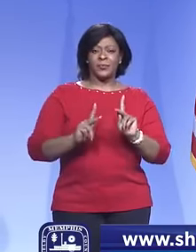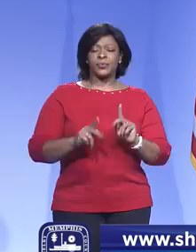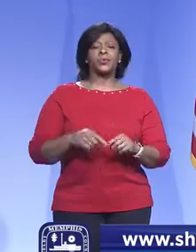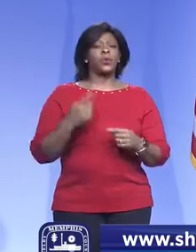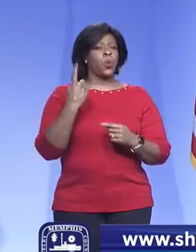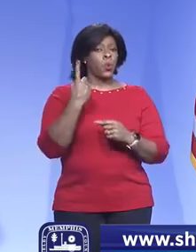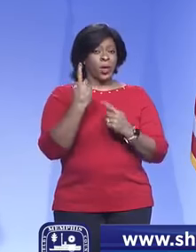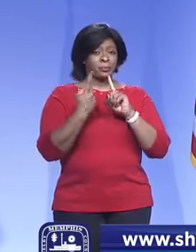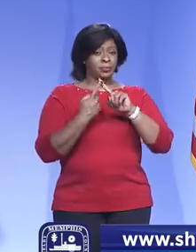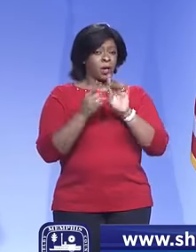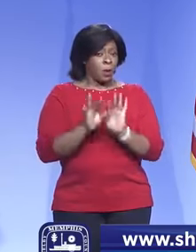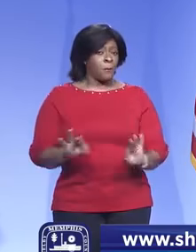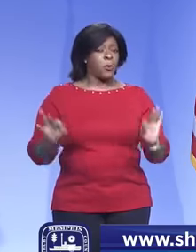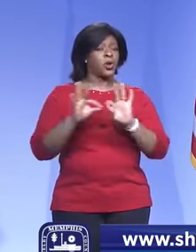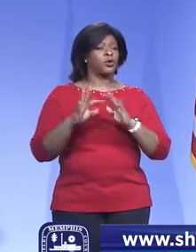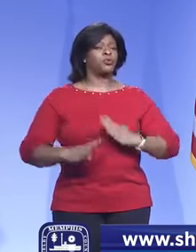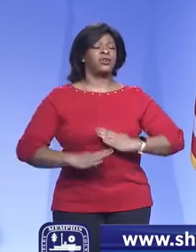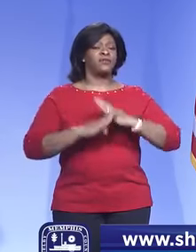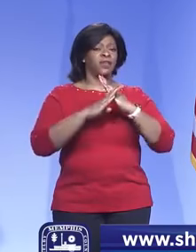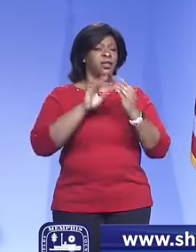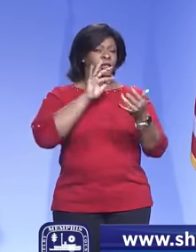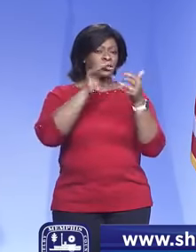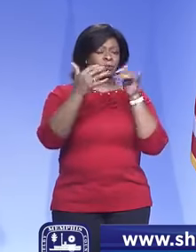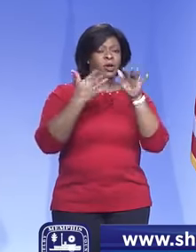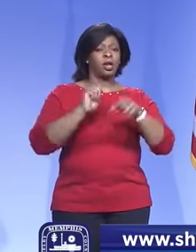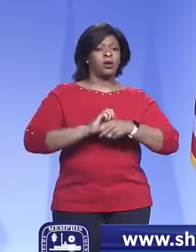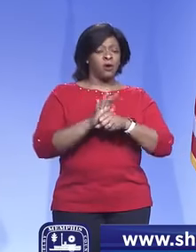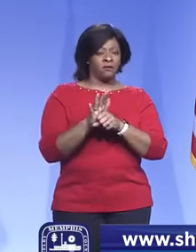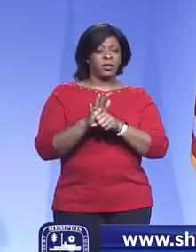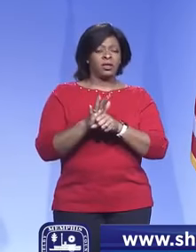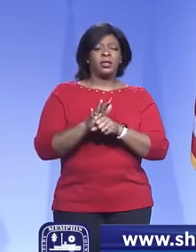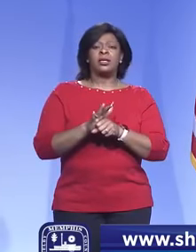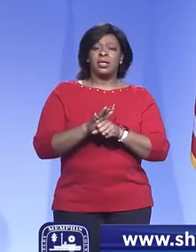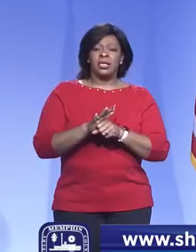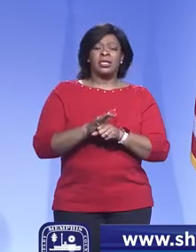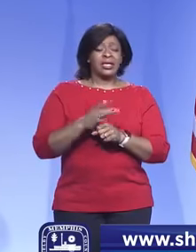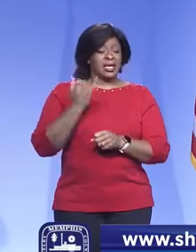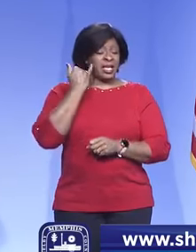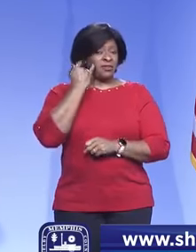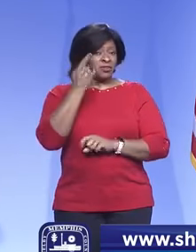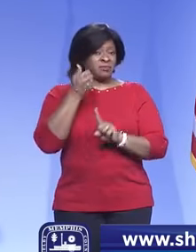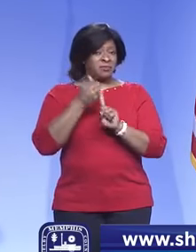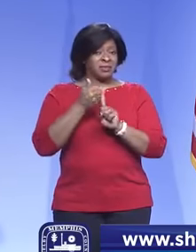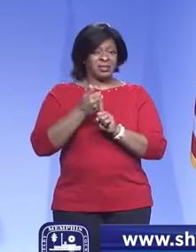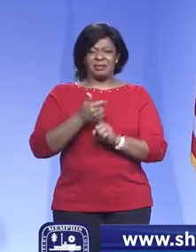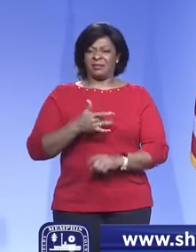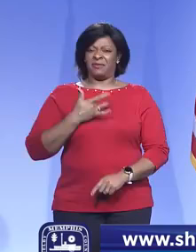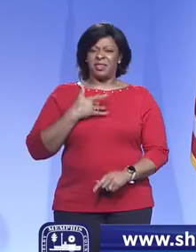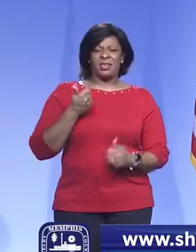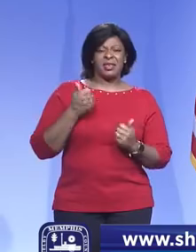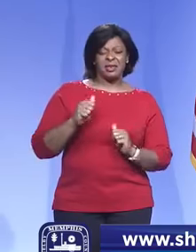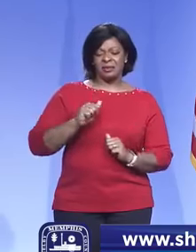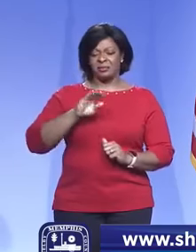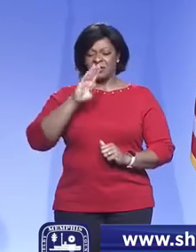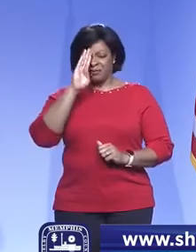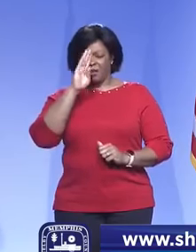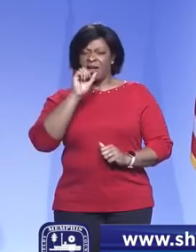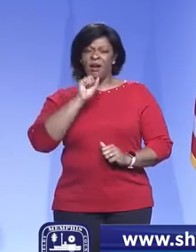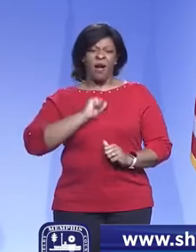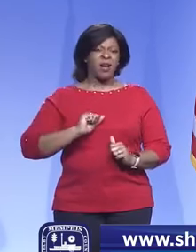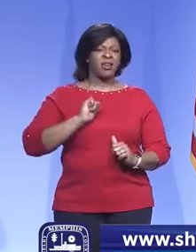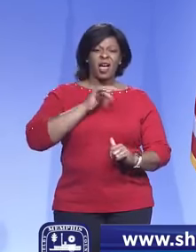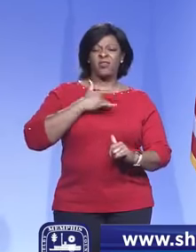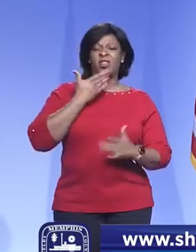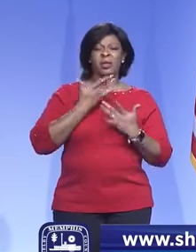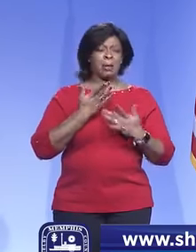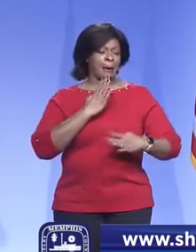of the importance of preventing the spread of COVID, but that in the event you exhibit any signs and symptoms, even